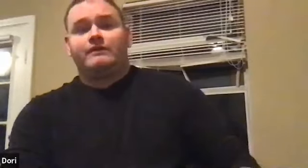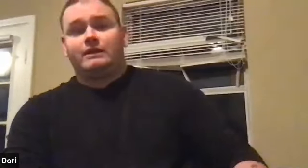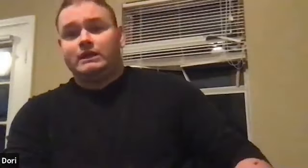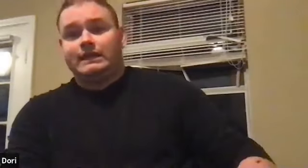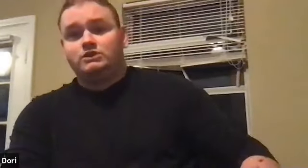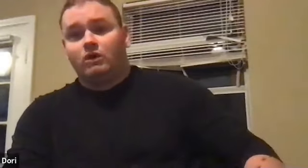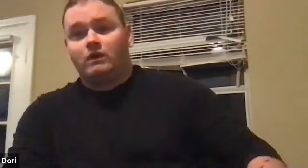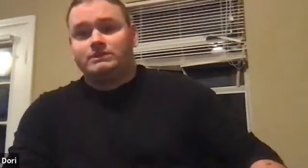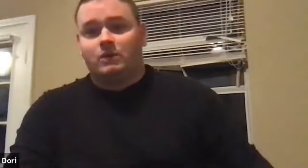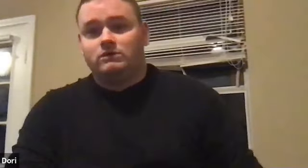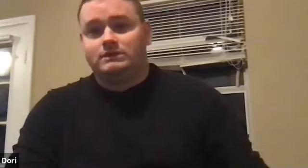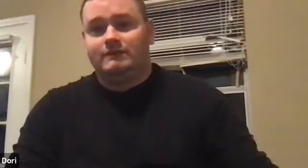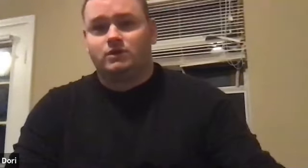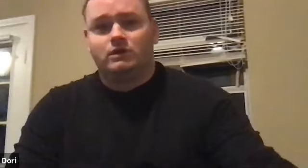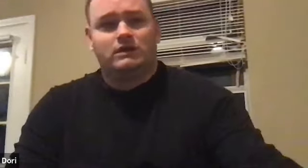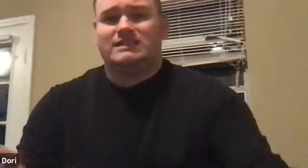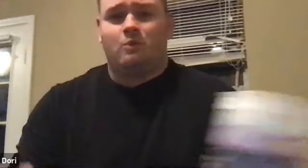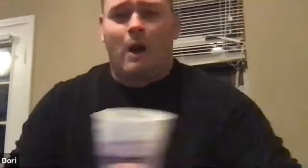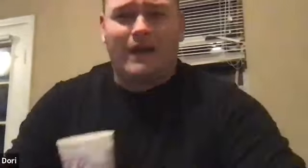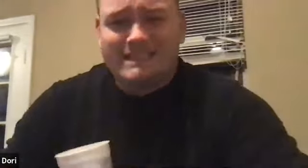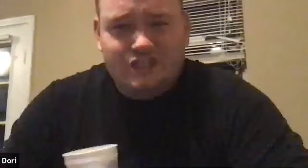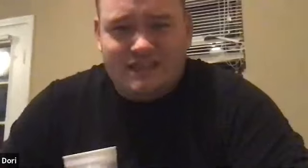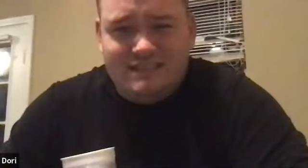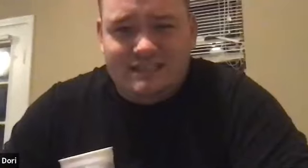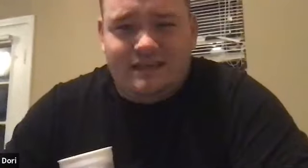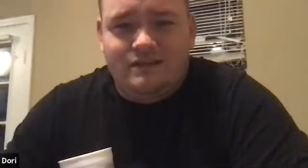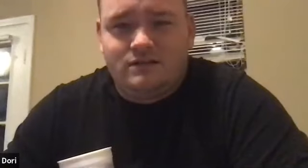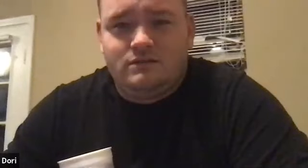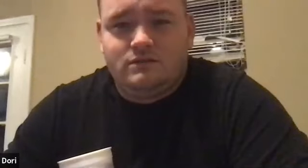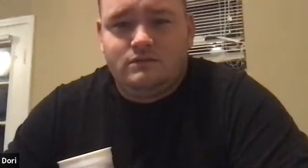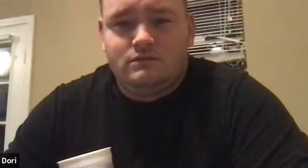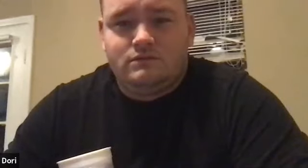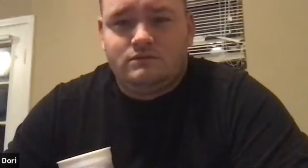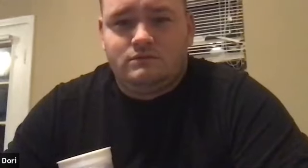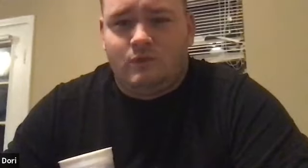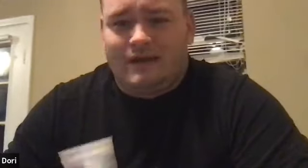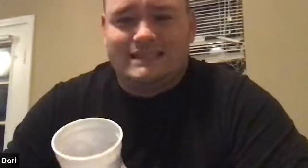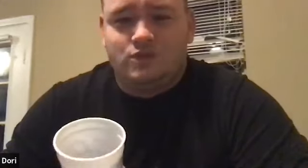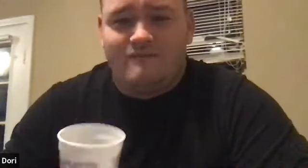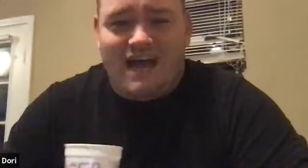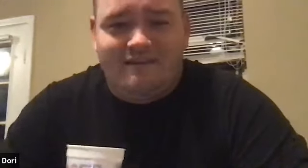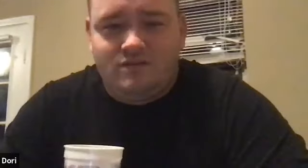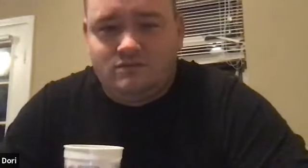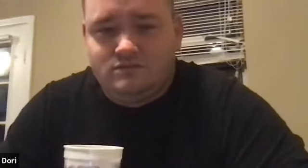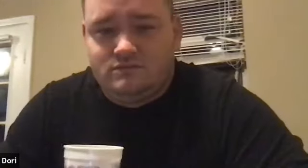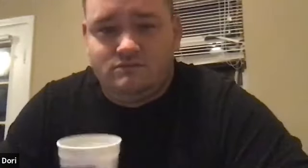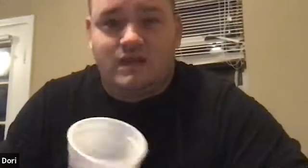think. One day they just woke up and said, I'm going to deaf school. So then why wait till you're 17 then? Why not send you a 5,